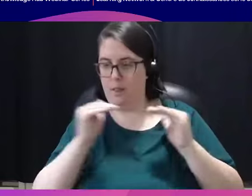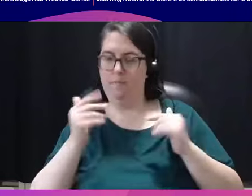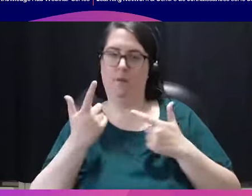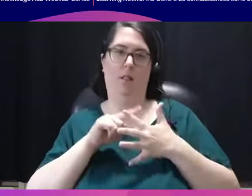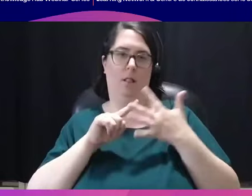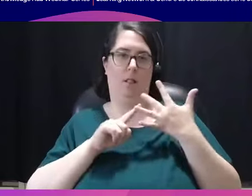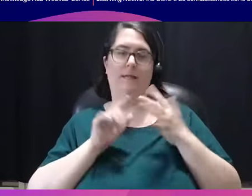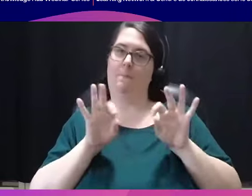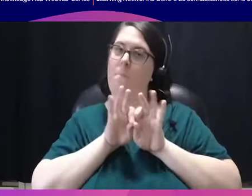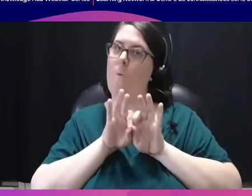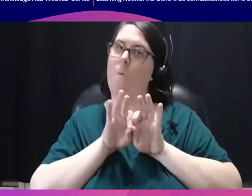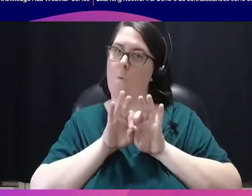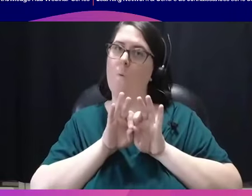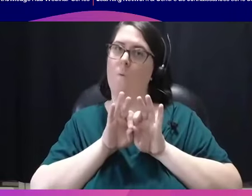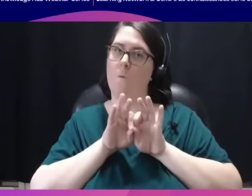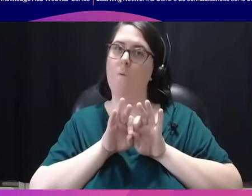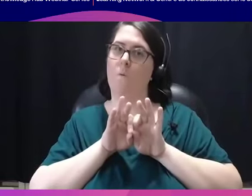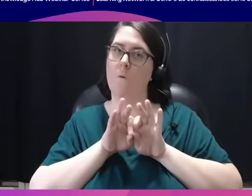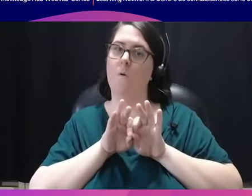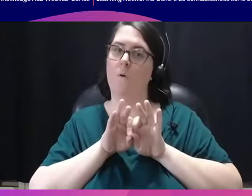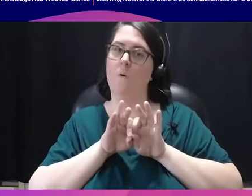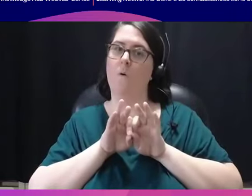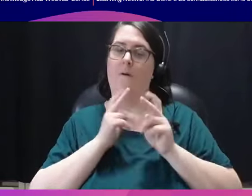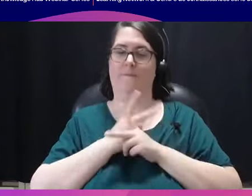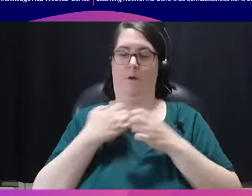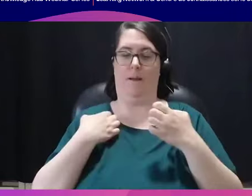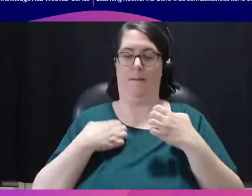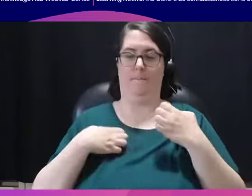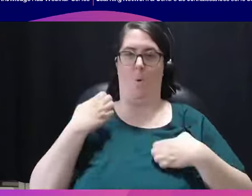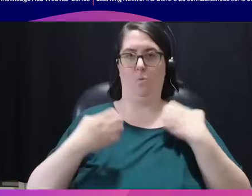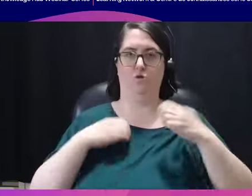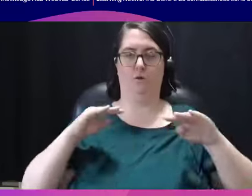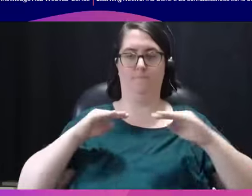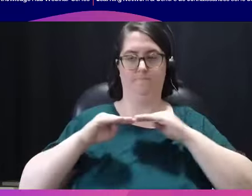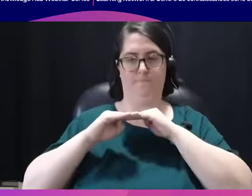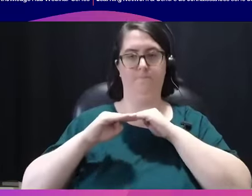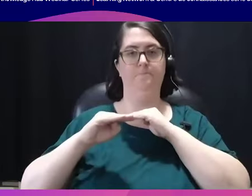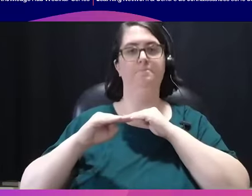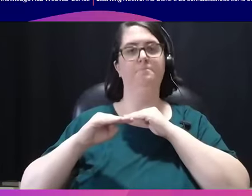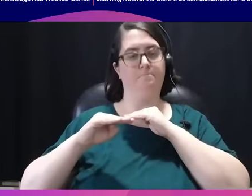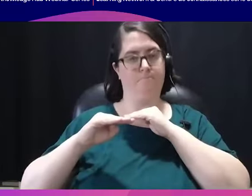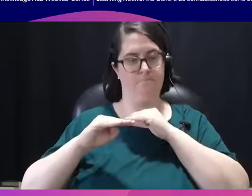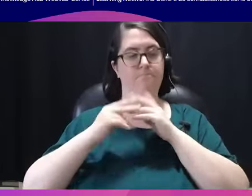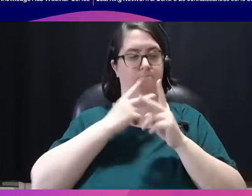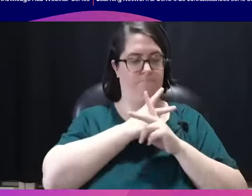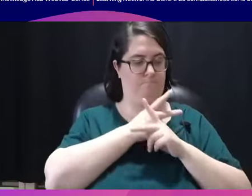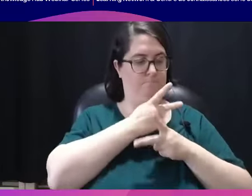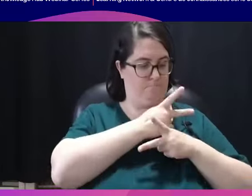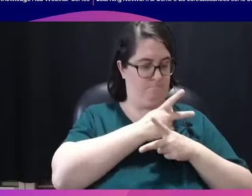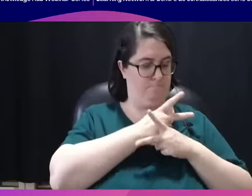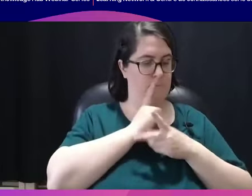so key because it allows you to then work on emotionally regulating yourself enough to be able to support the